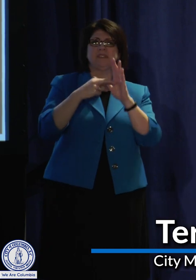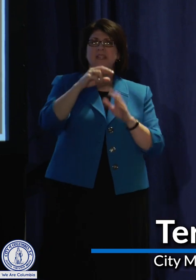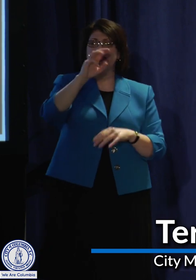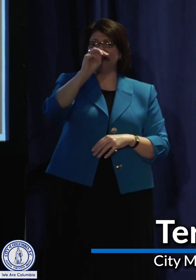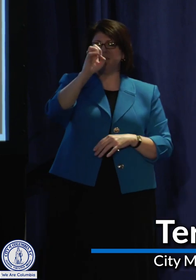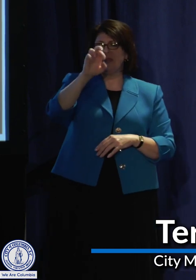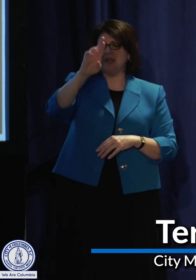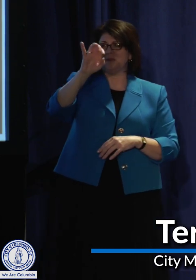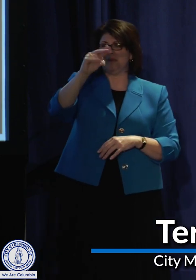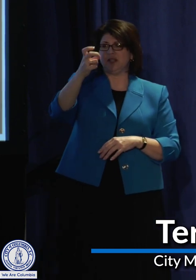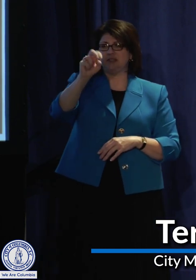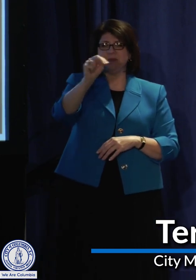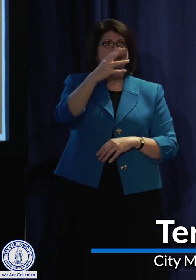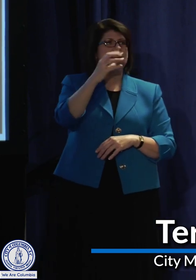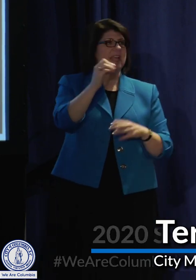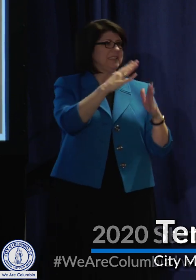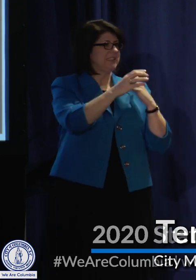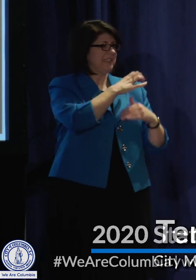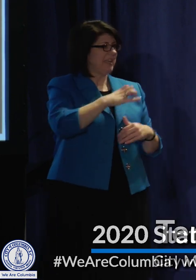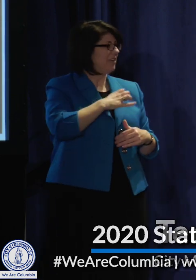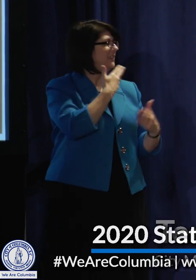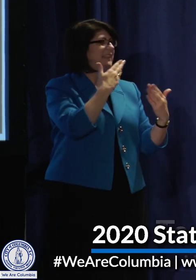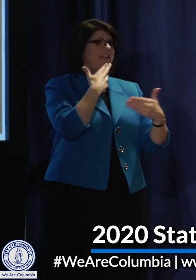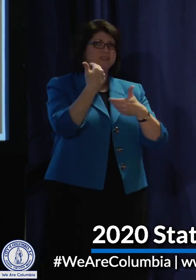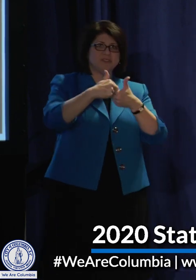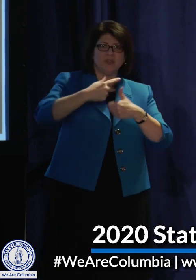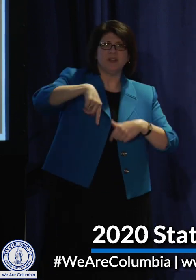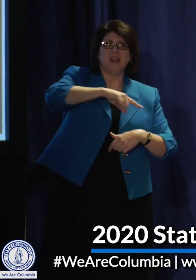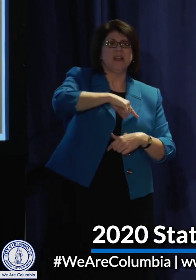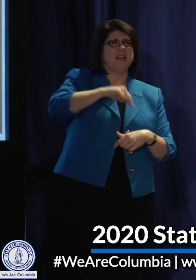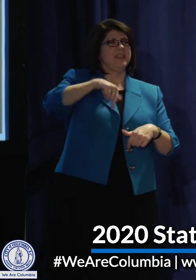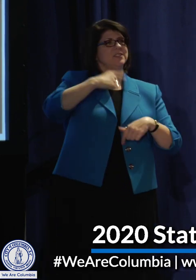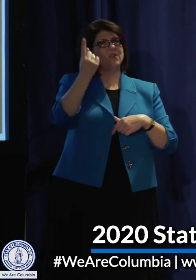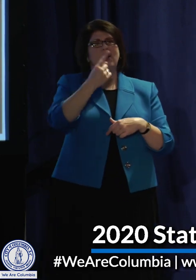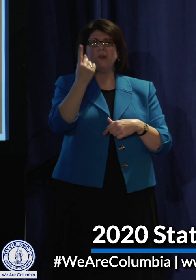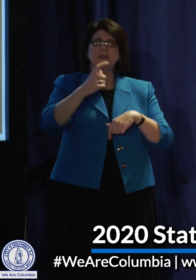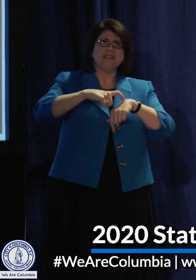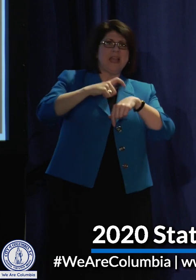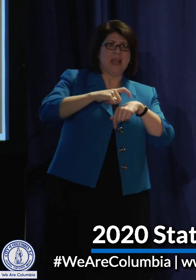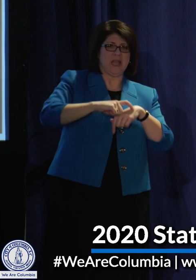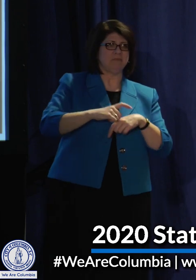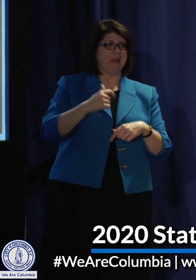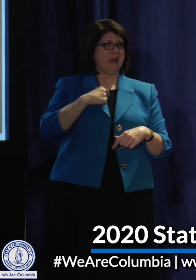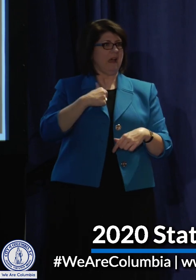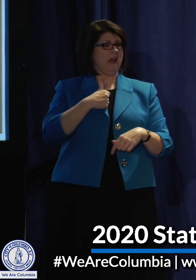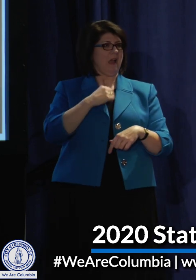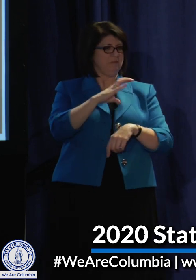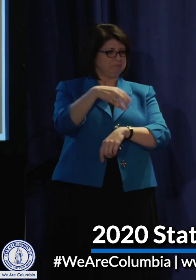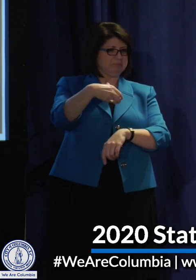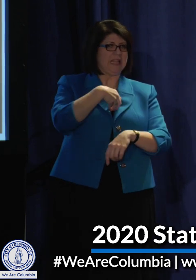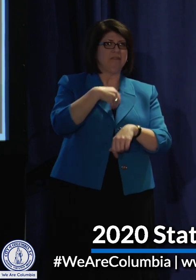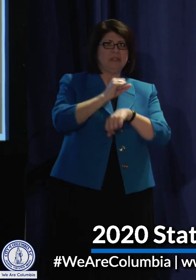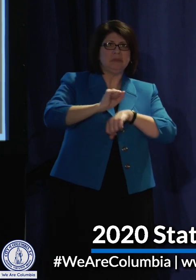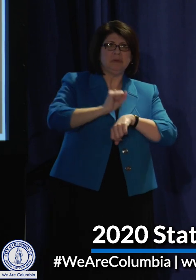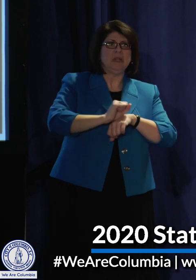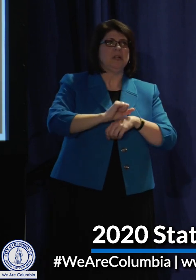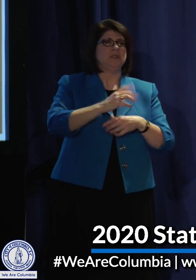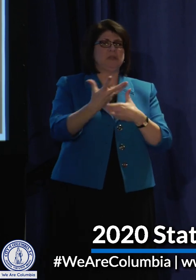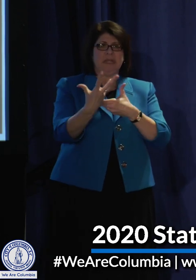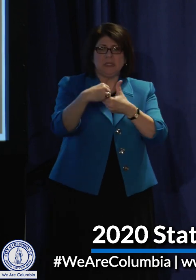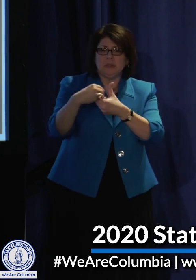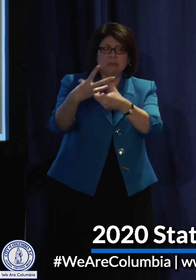Columbia City Council, thank you so much for joining us. This is always the time where I'm tasked with being very inclusive